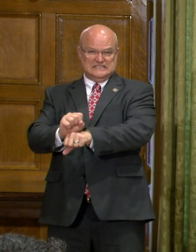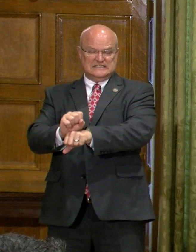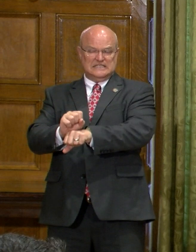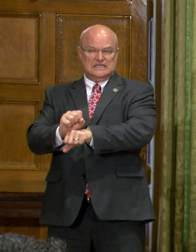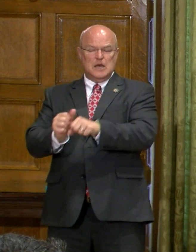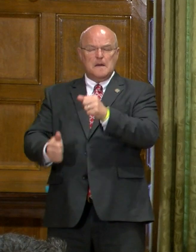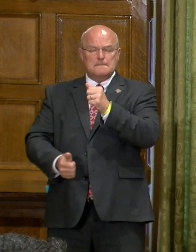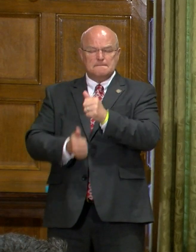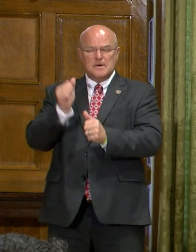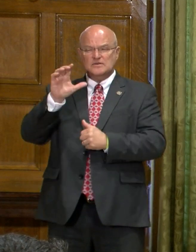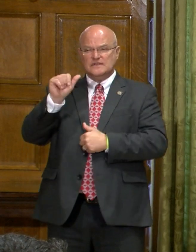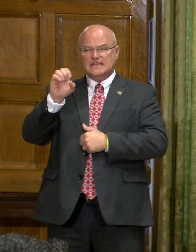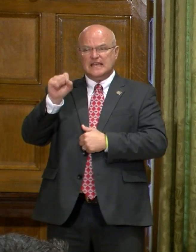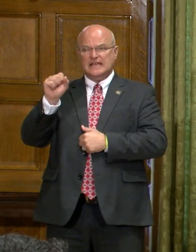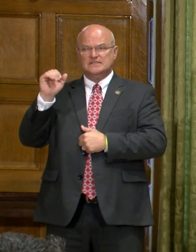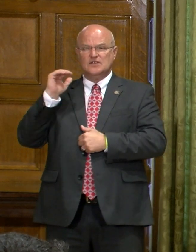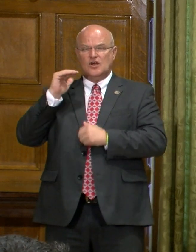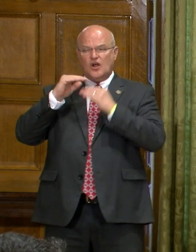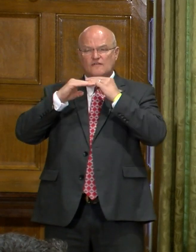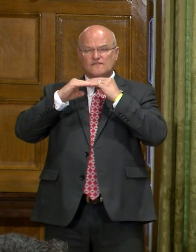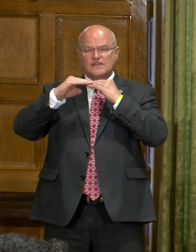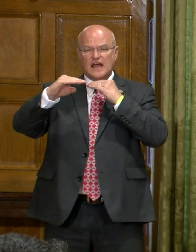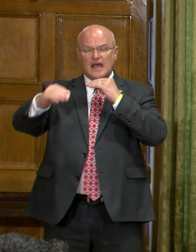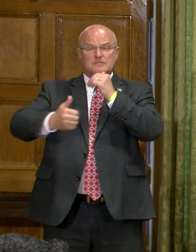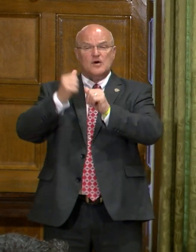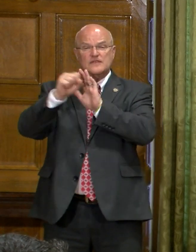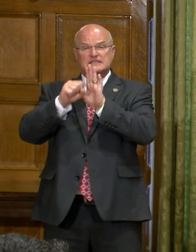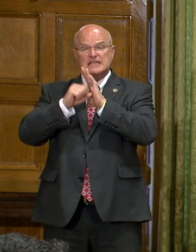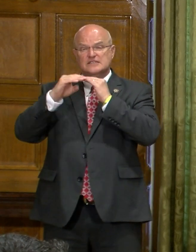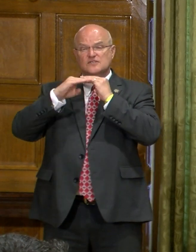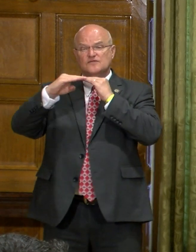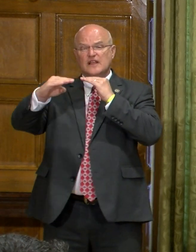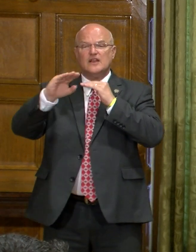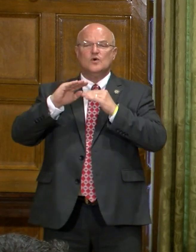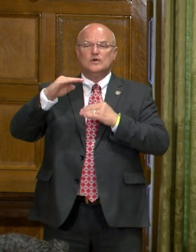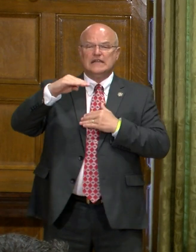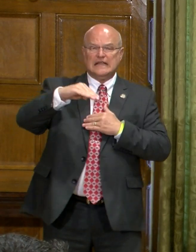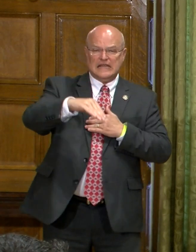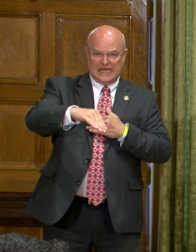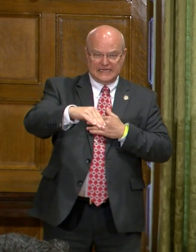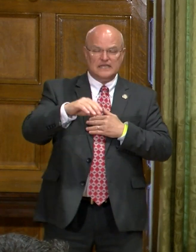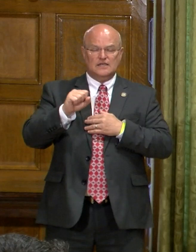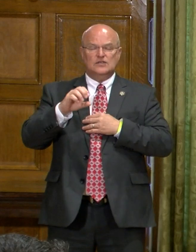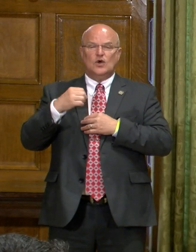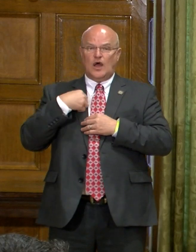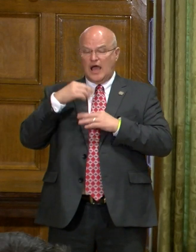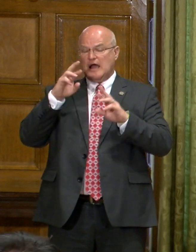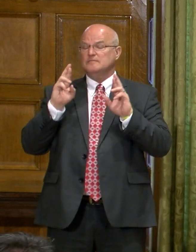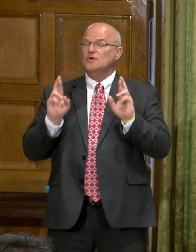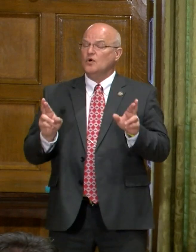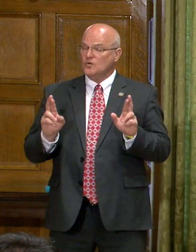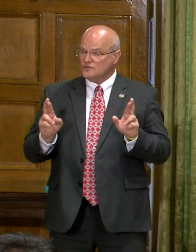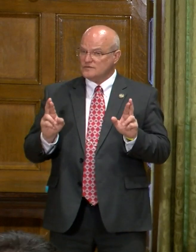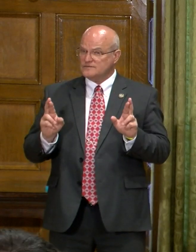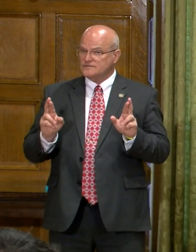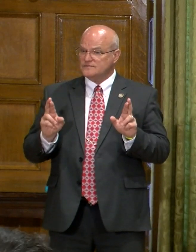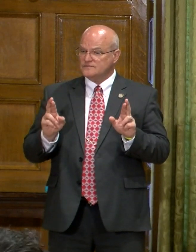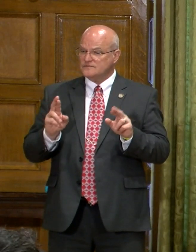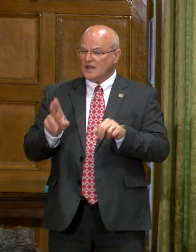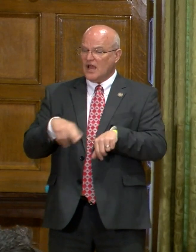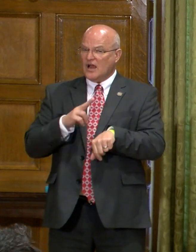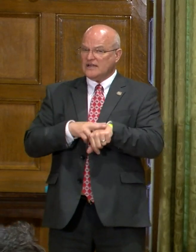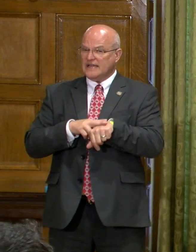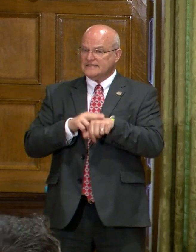there's most of the cases are flat, most of the states are flat or declining. And so I'm hopeful that if our